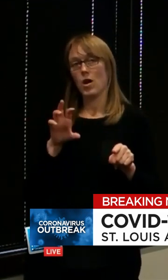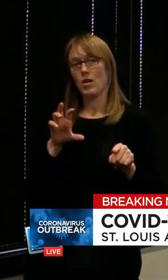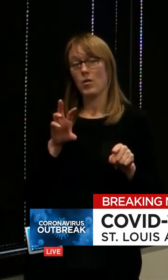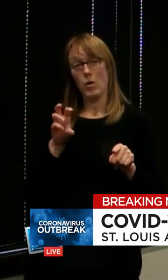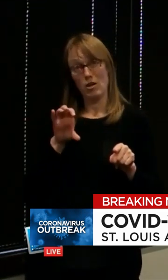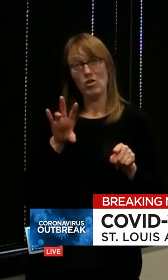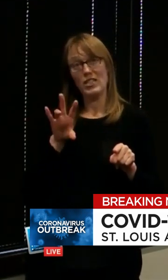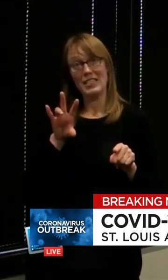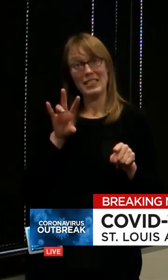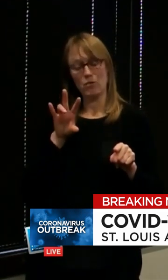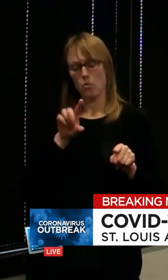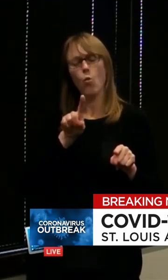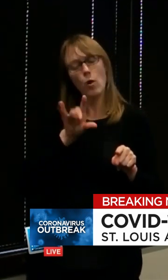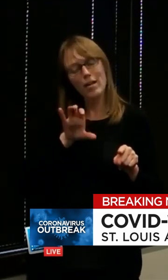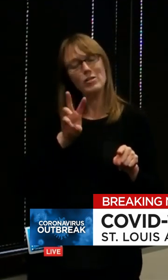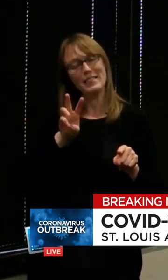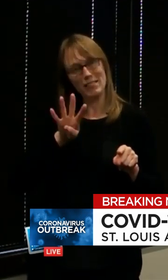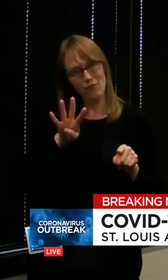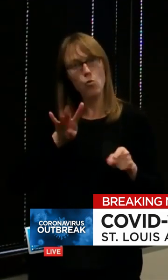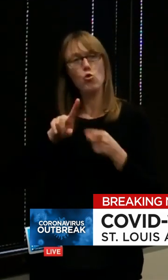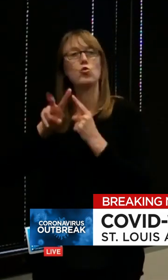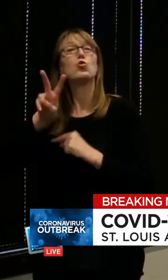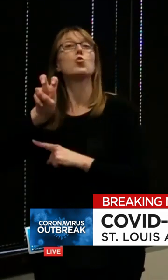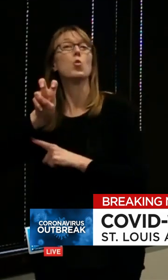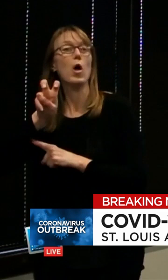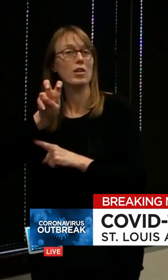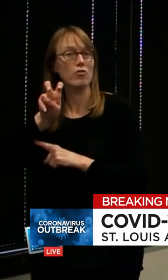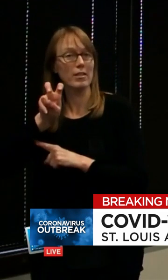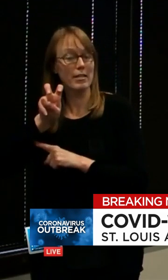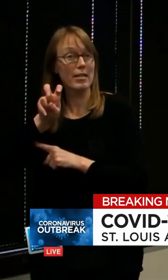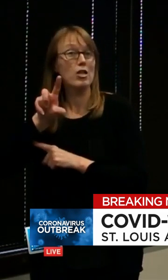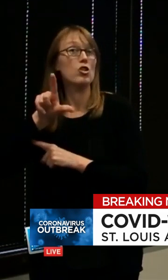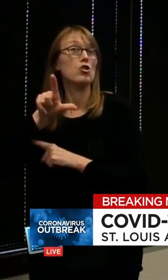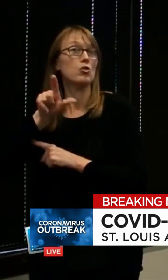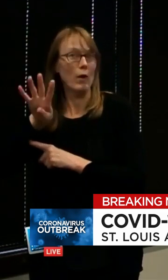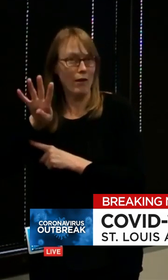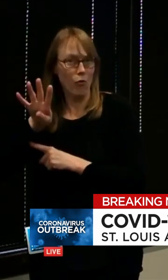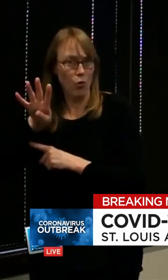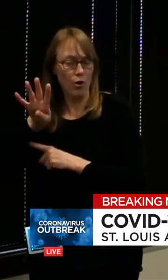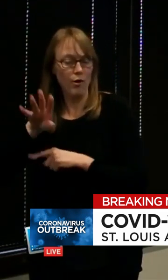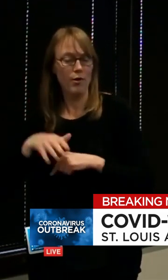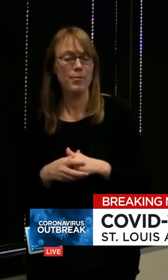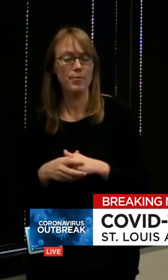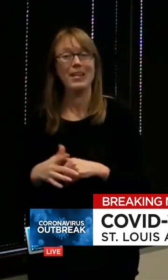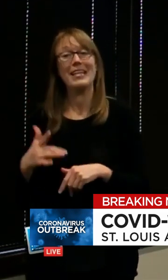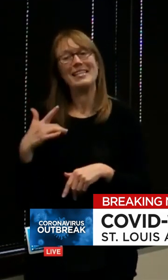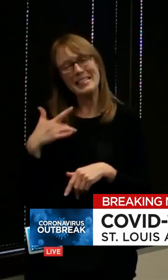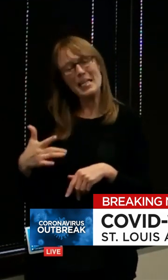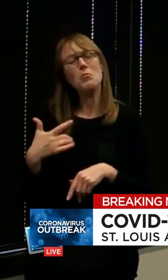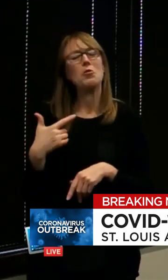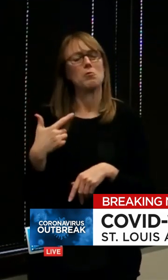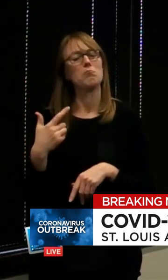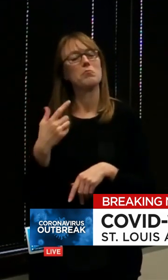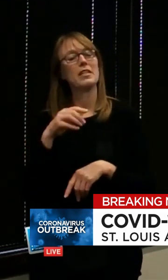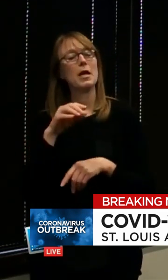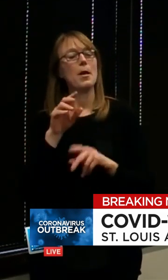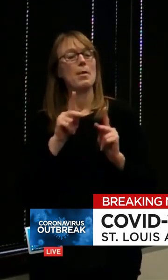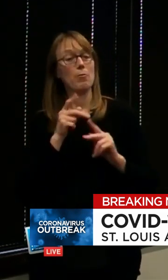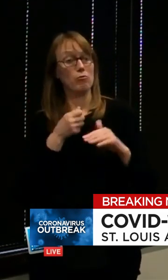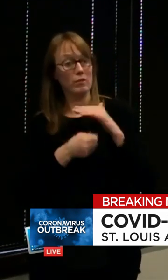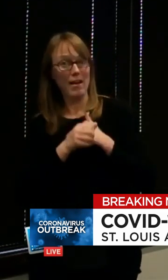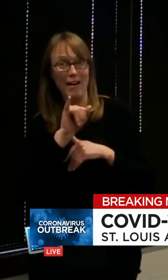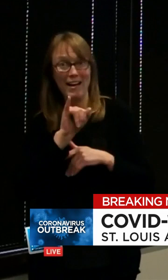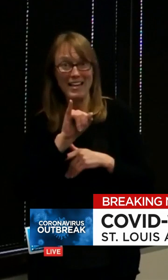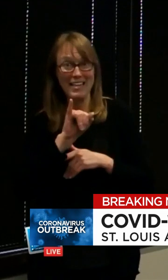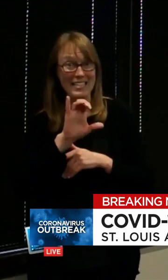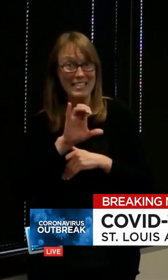224. And as I mentioned yesterday, typically we see around 70% of patients in the ICU will require ventilators, and we're seeing